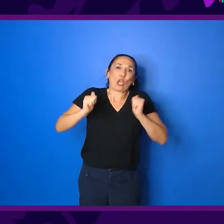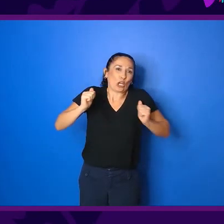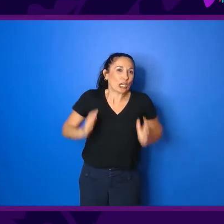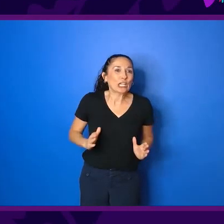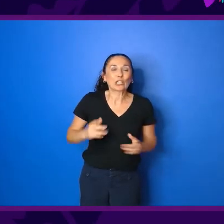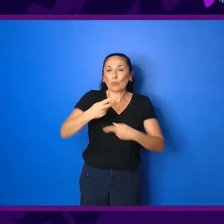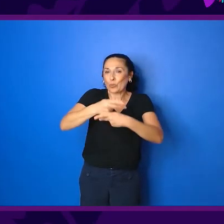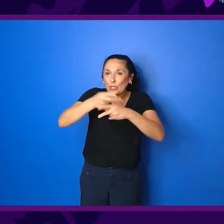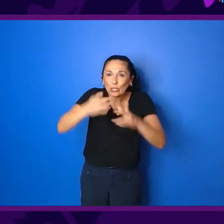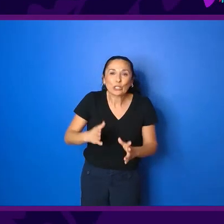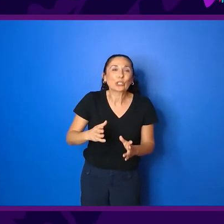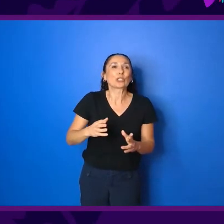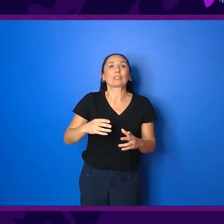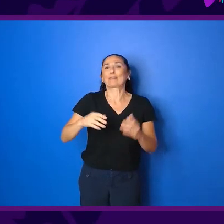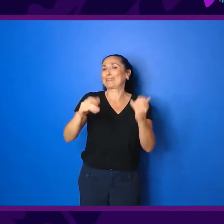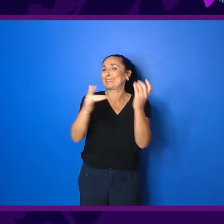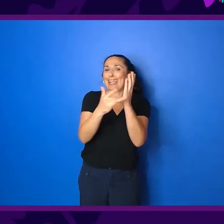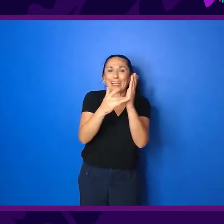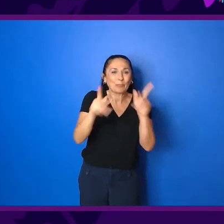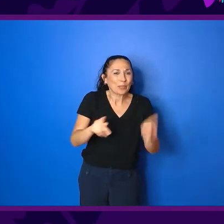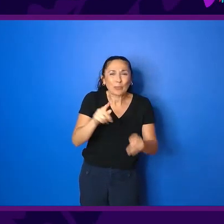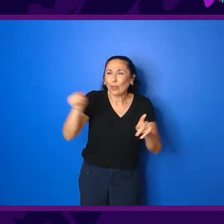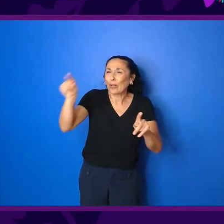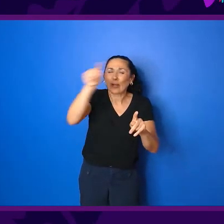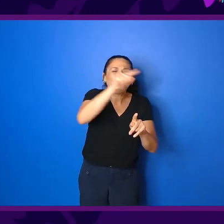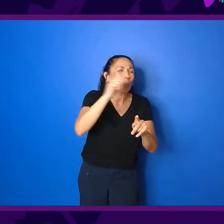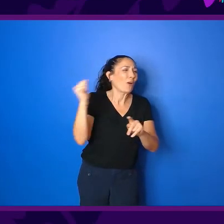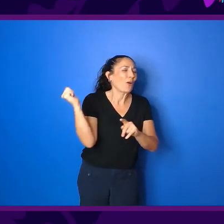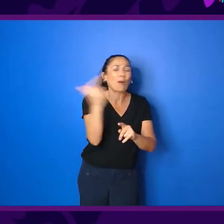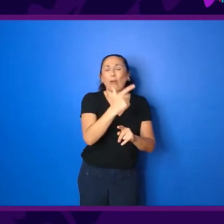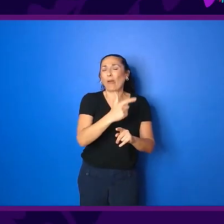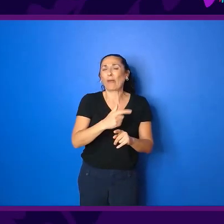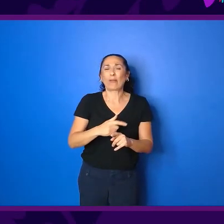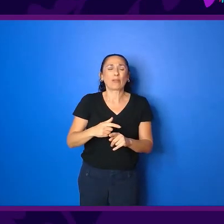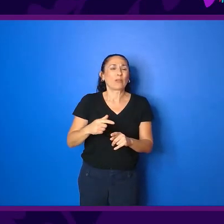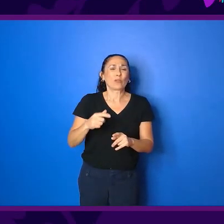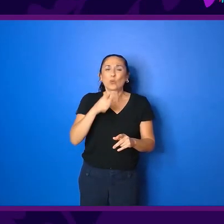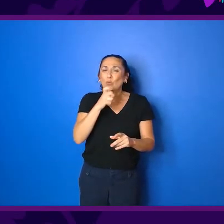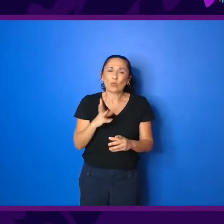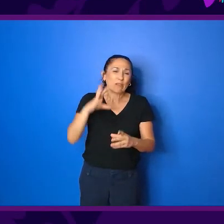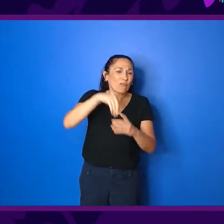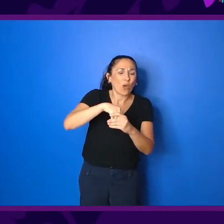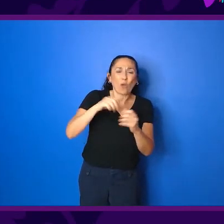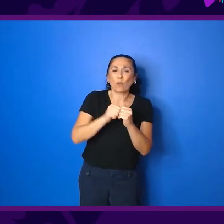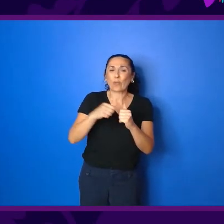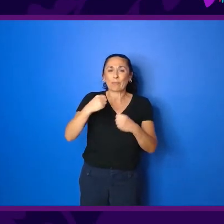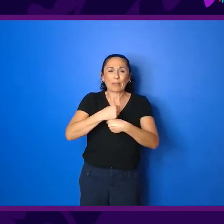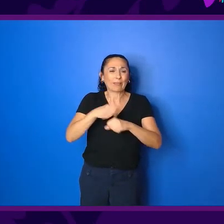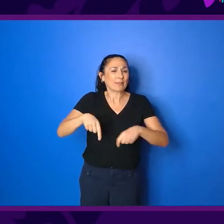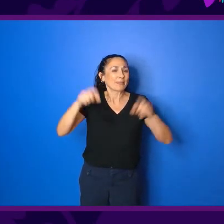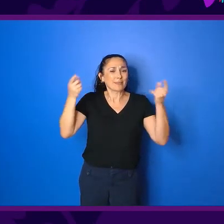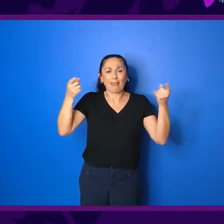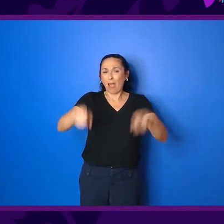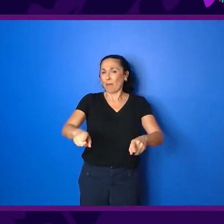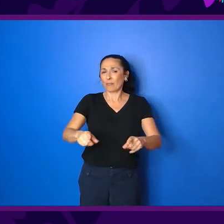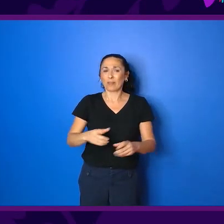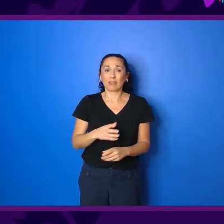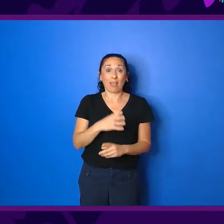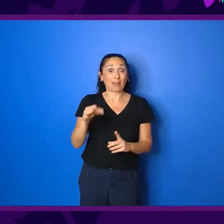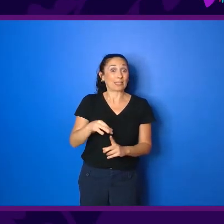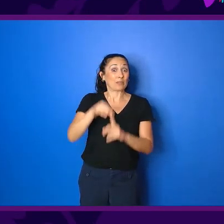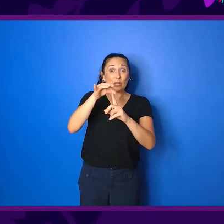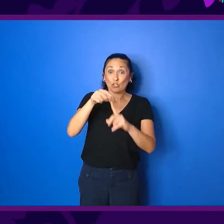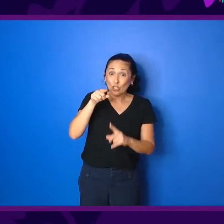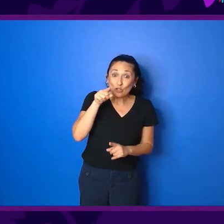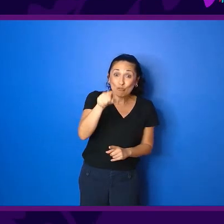the technicians, everybody, our publicists, everybody that has been involved in making this happen. And of course, especially you